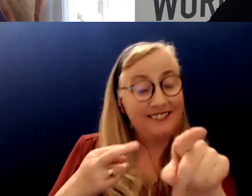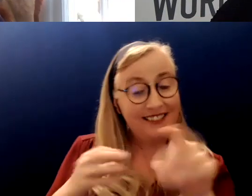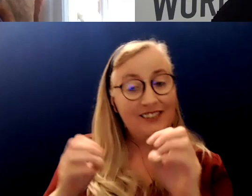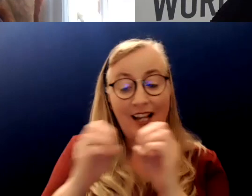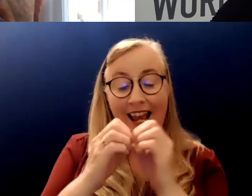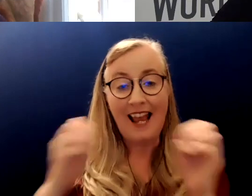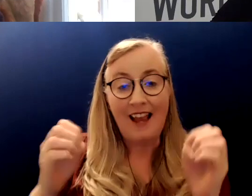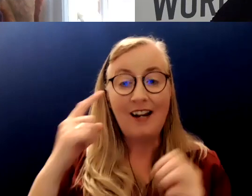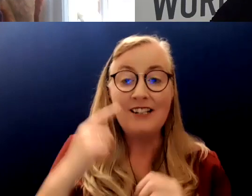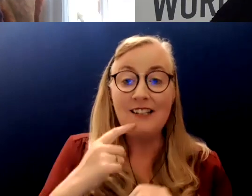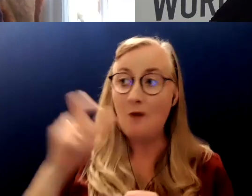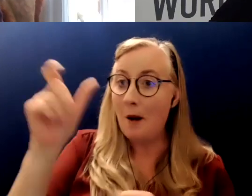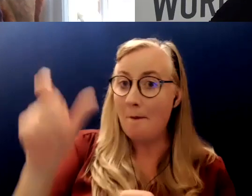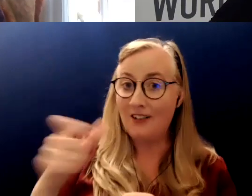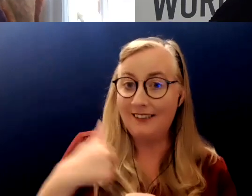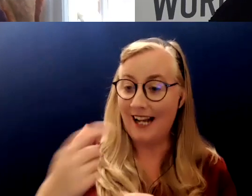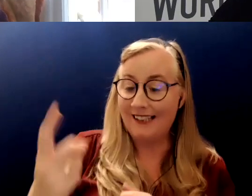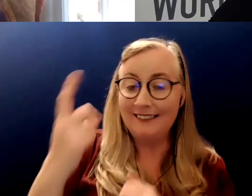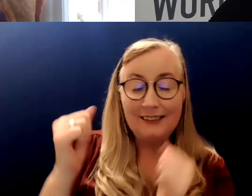deaf person I have encountered